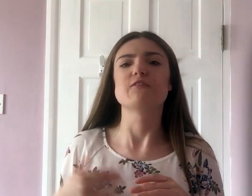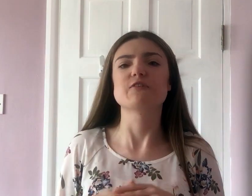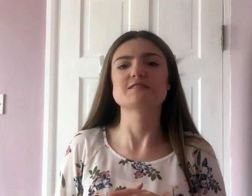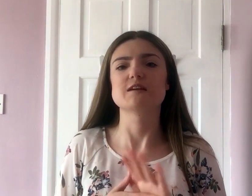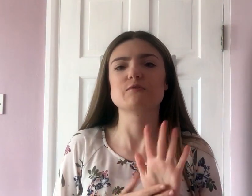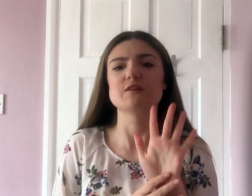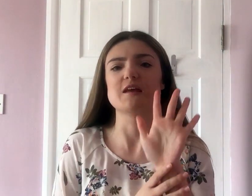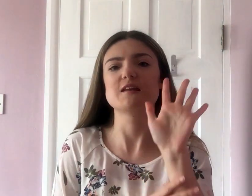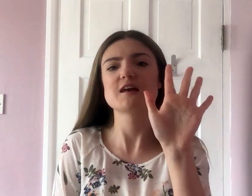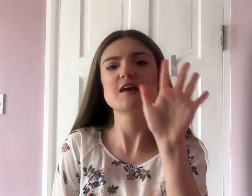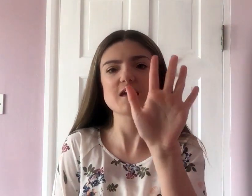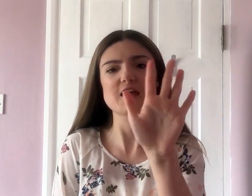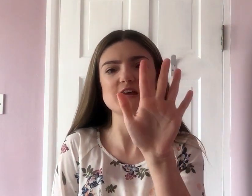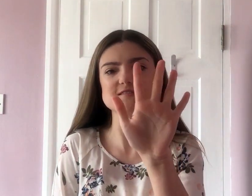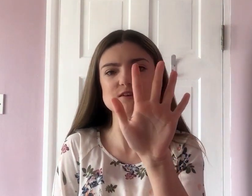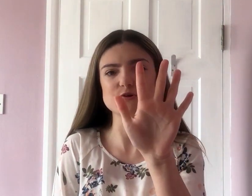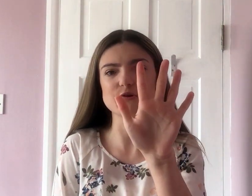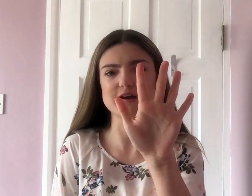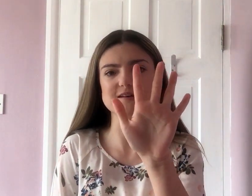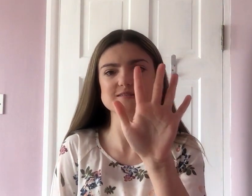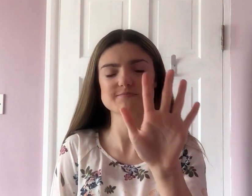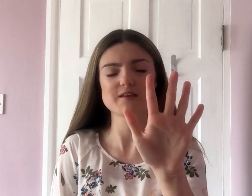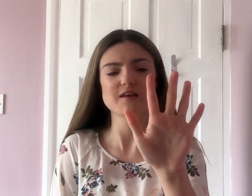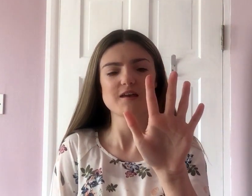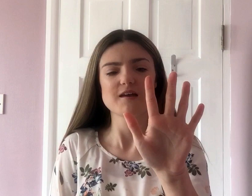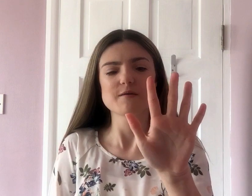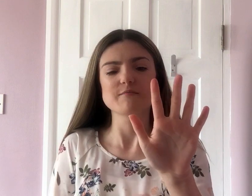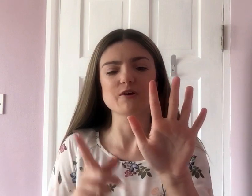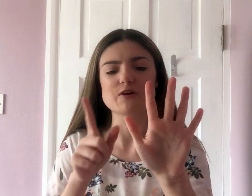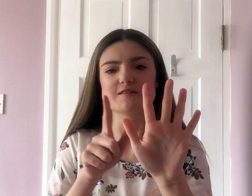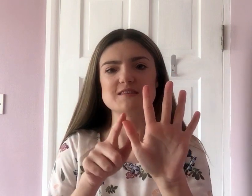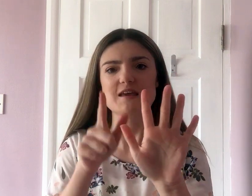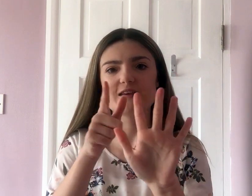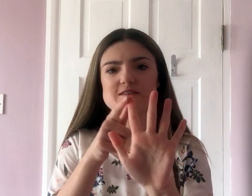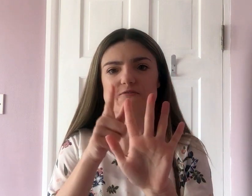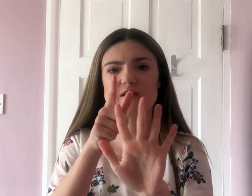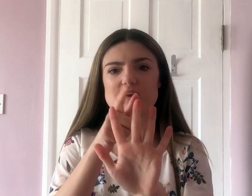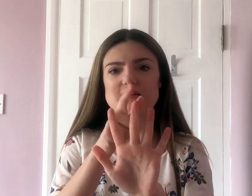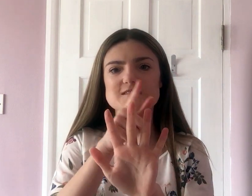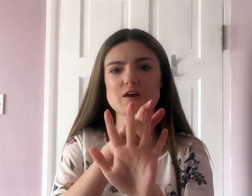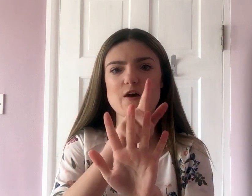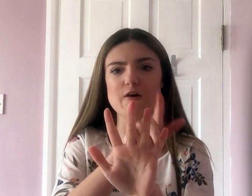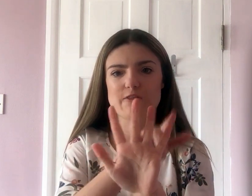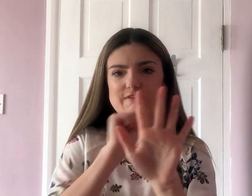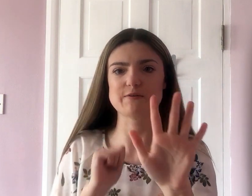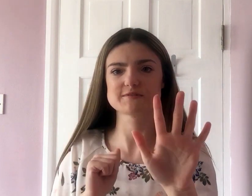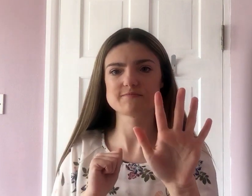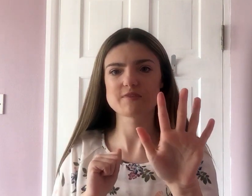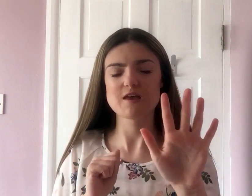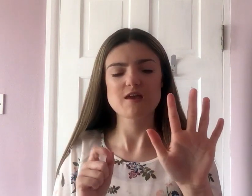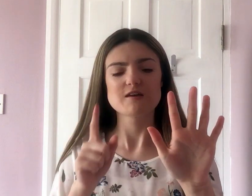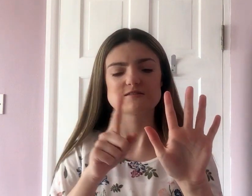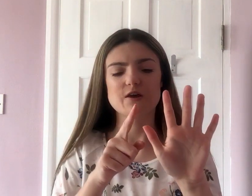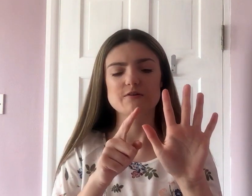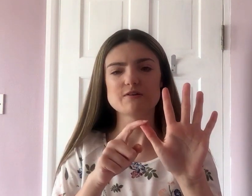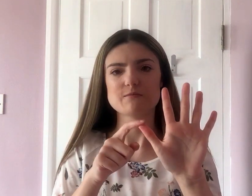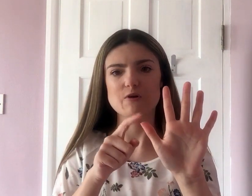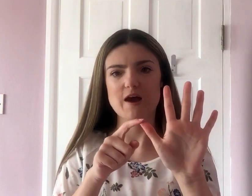first step you need is your hand, because these fingers are the vowels. So we've got A